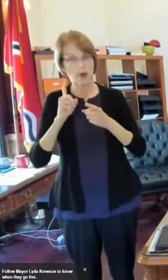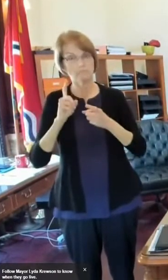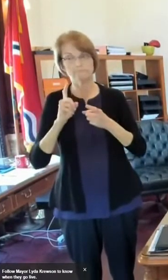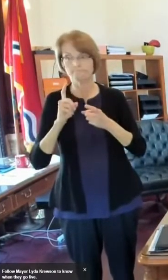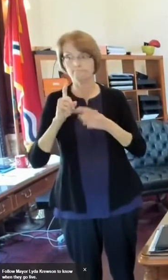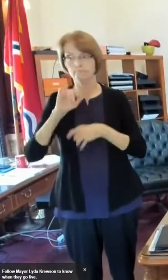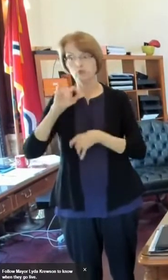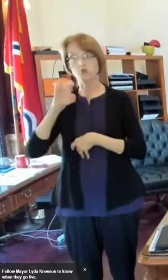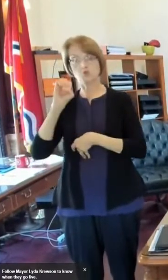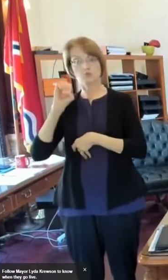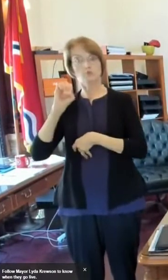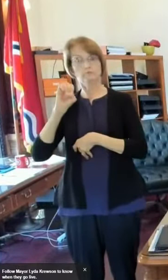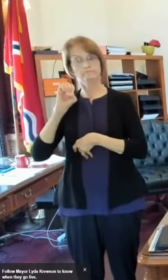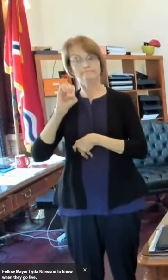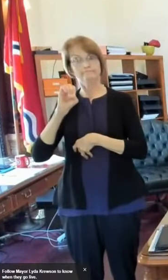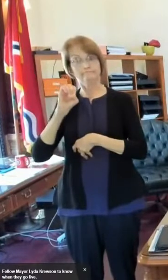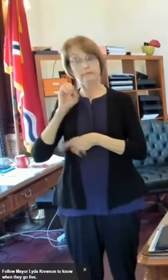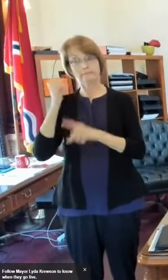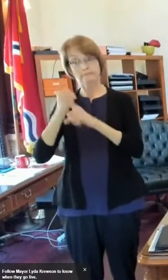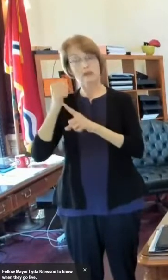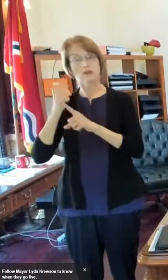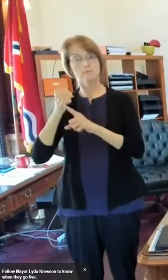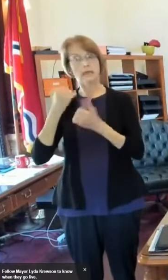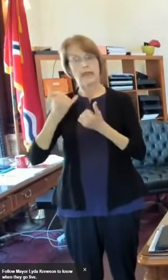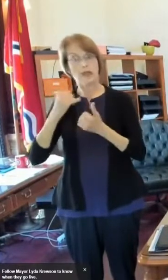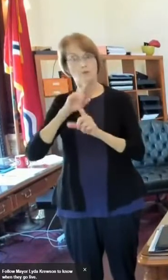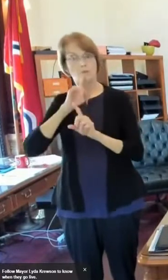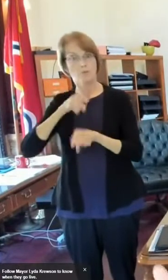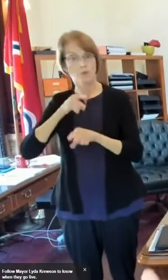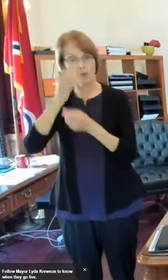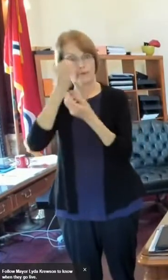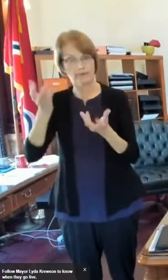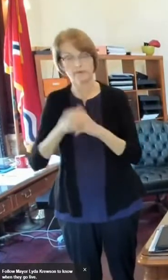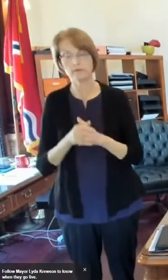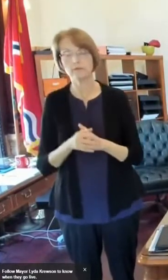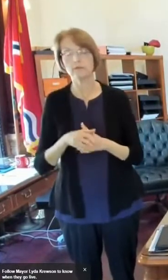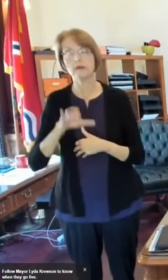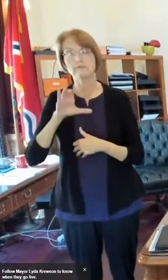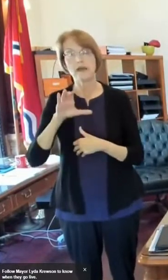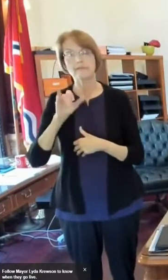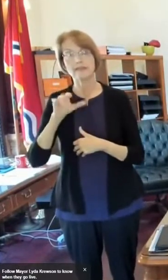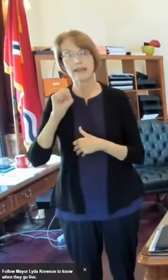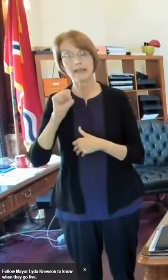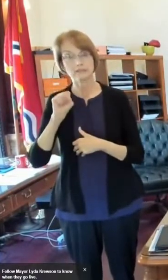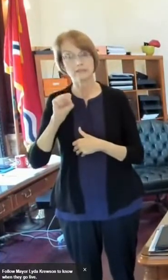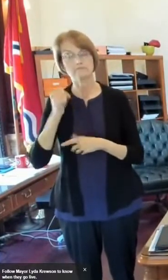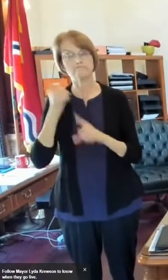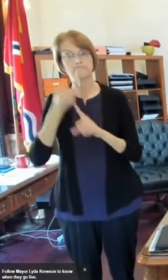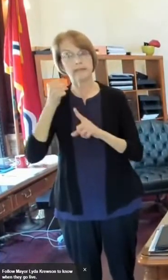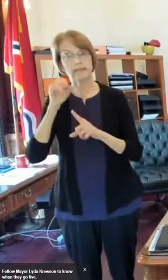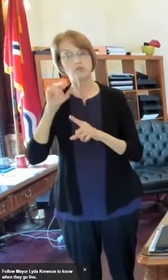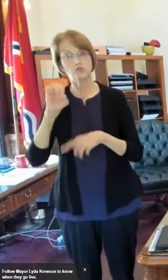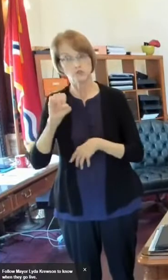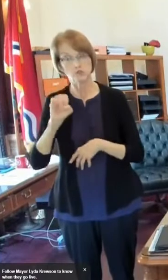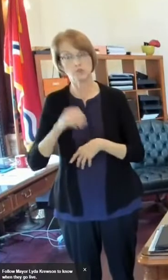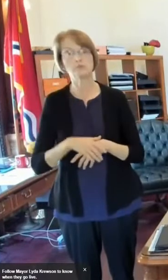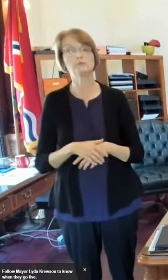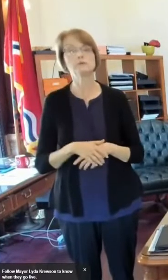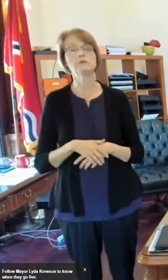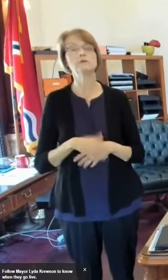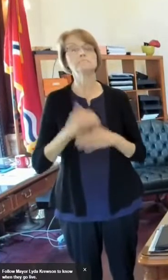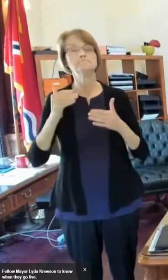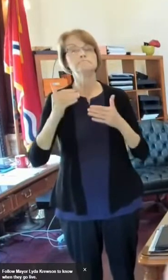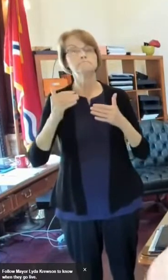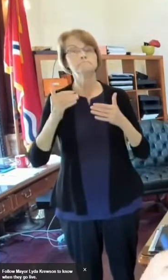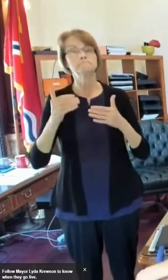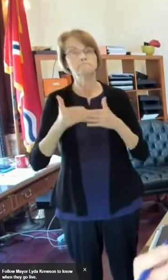as June. And 5 cases maybe in June, and then close to 70